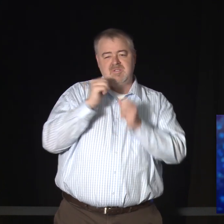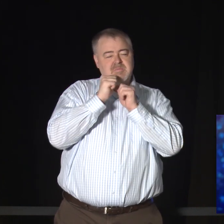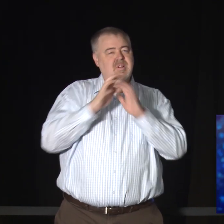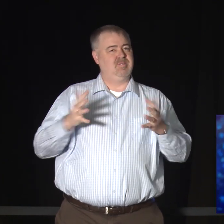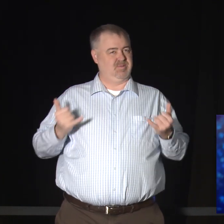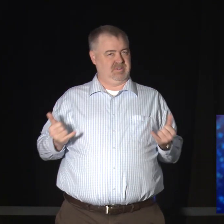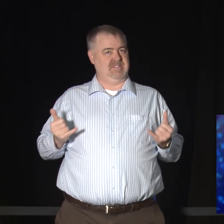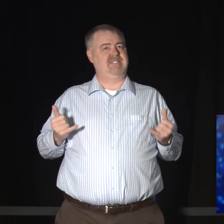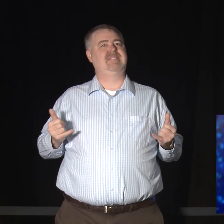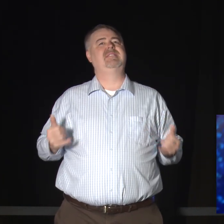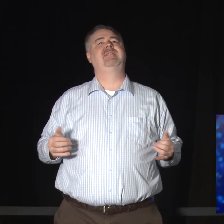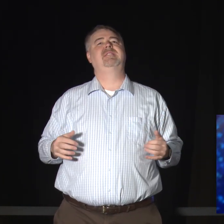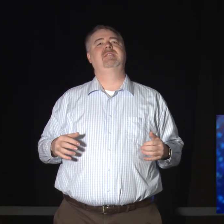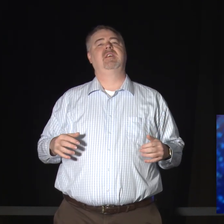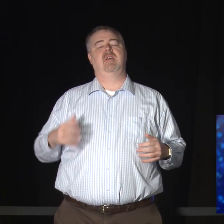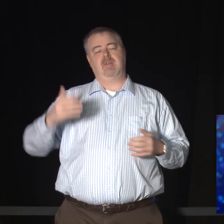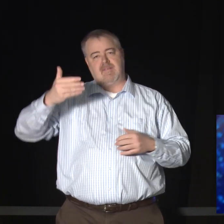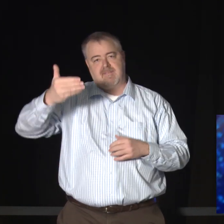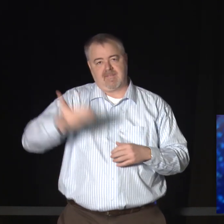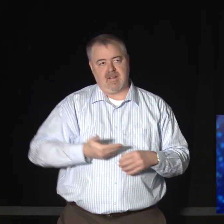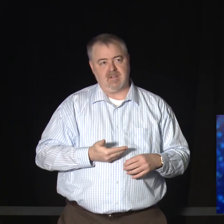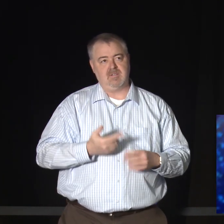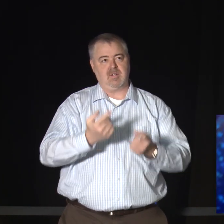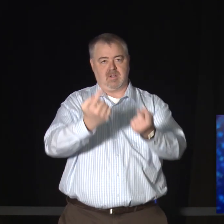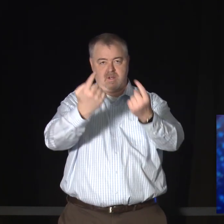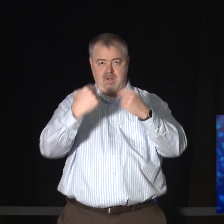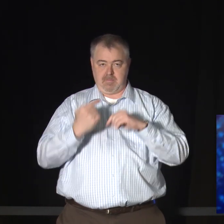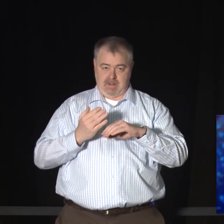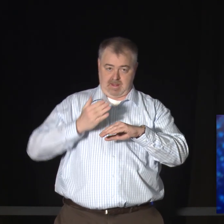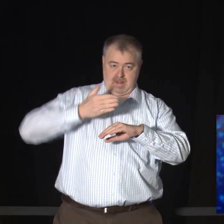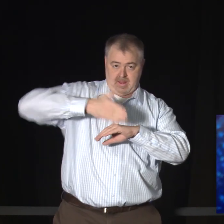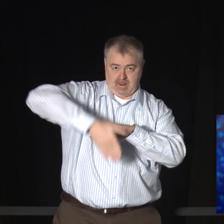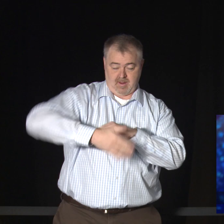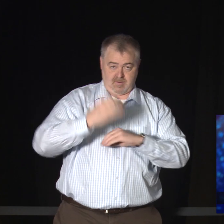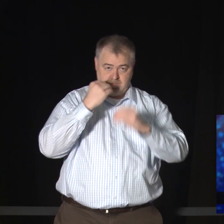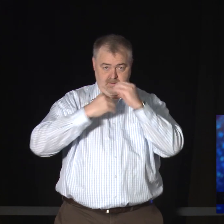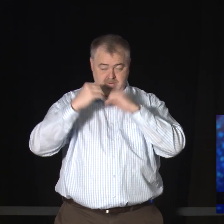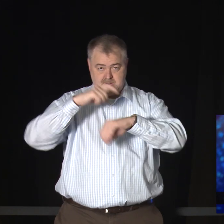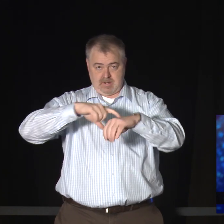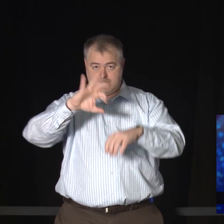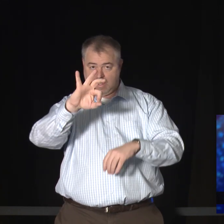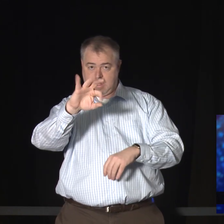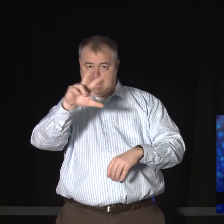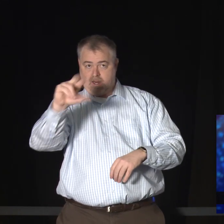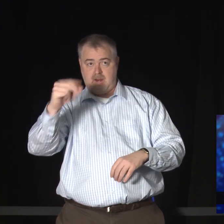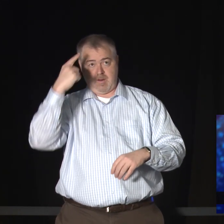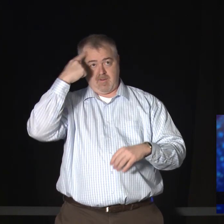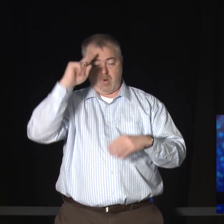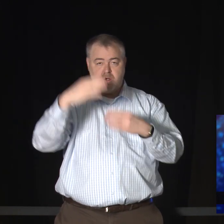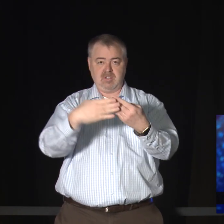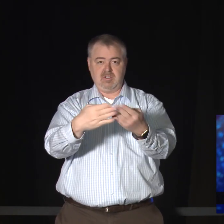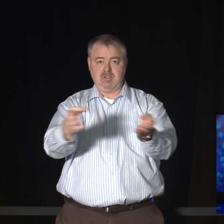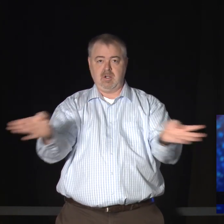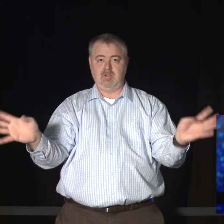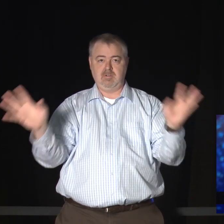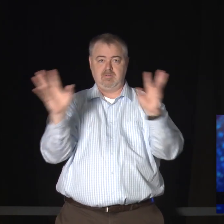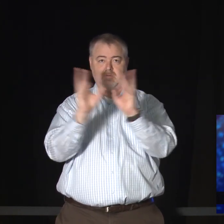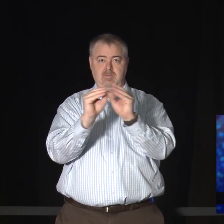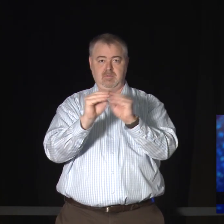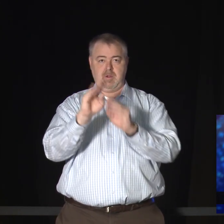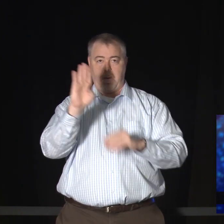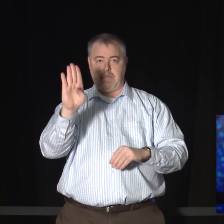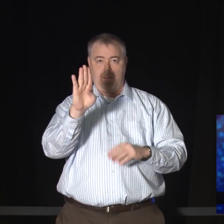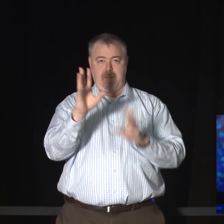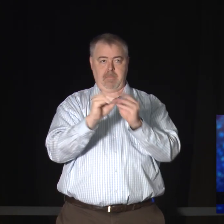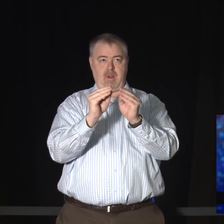morning. We would like to invite you to come after breakfast at 9:30 to General Assembly B meeting